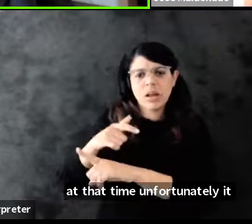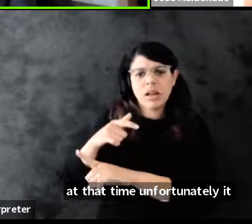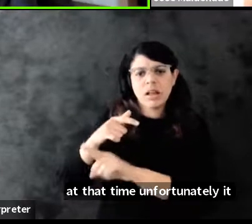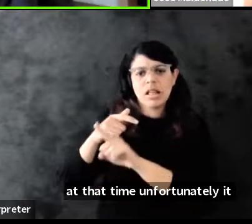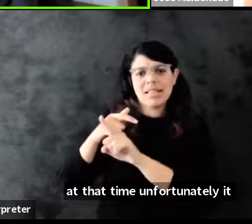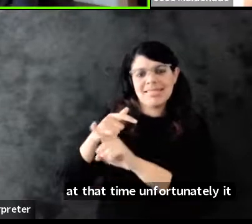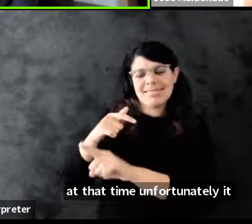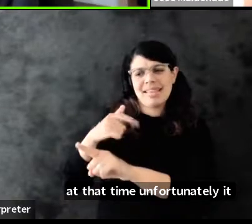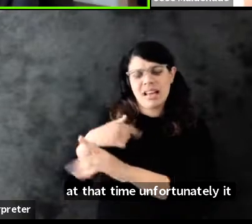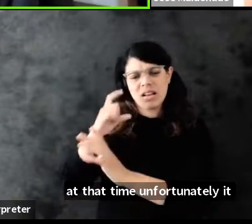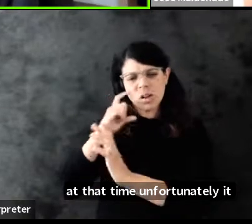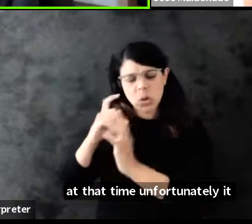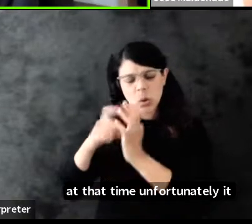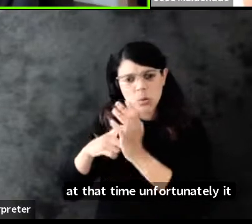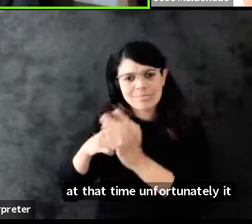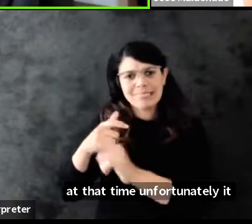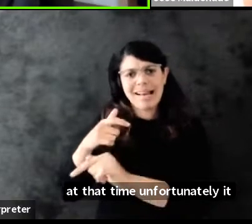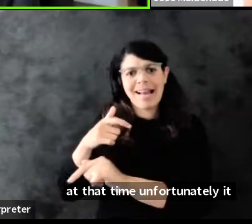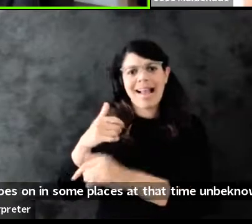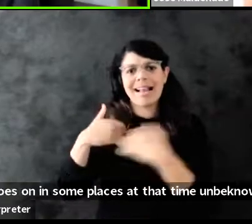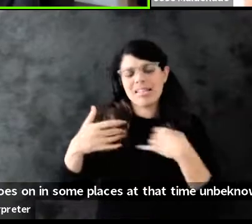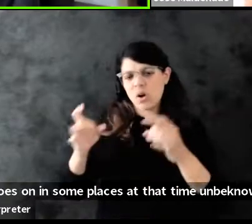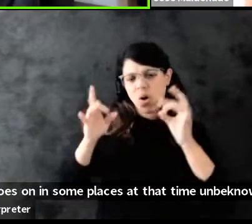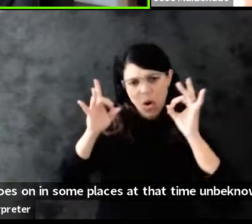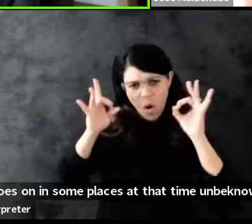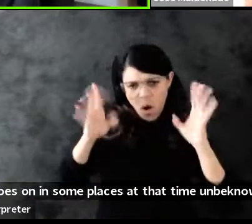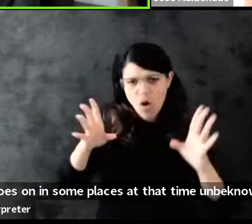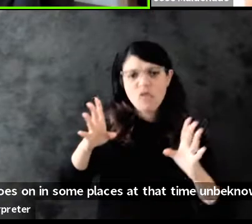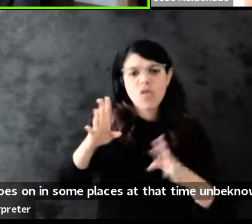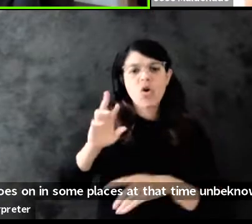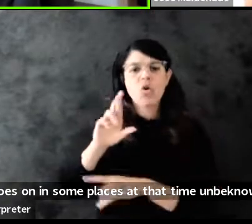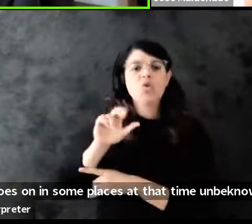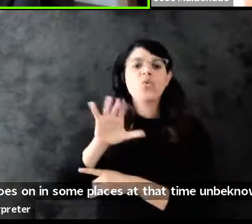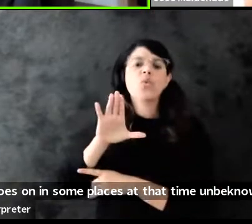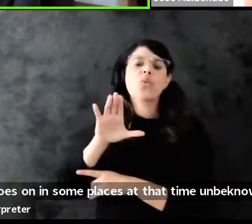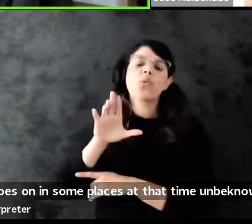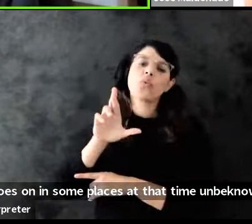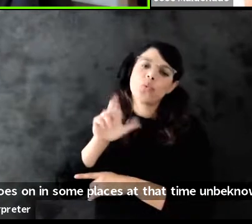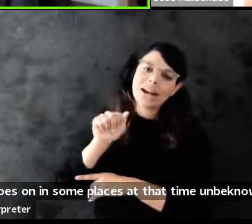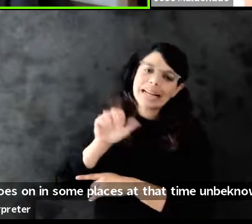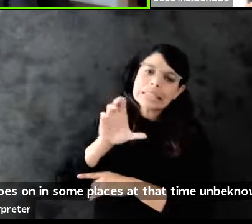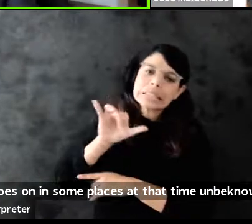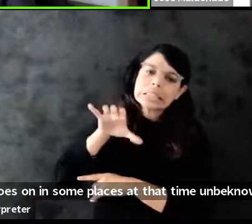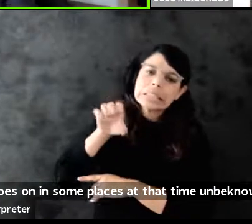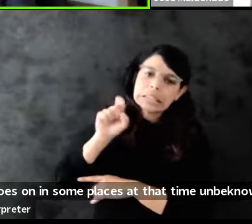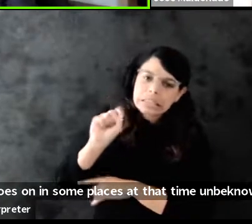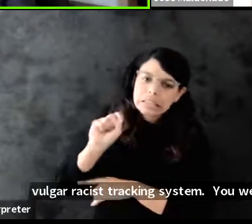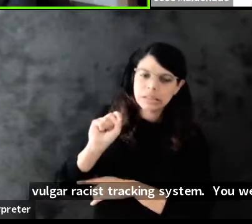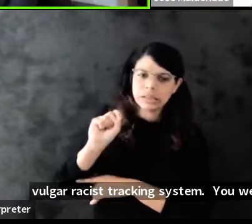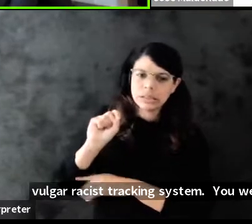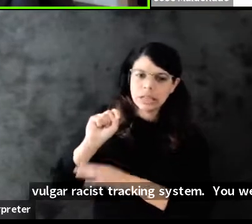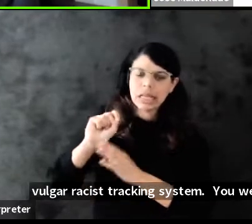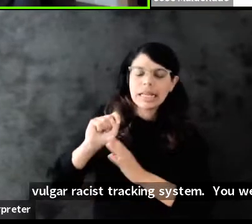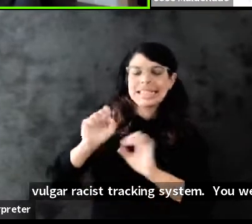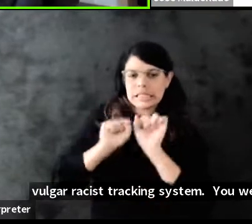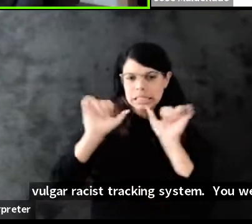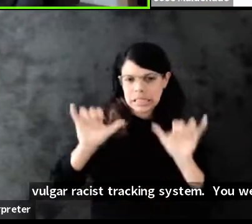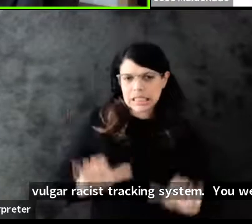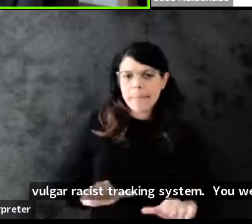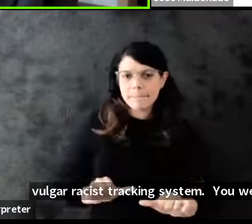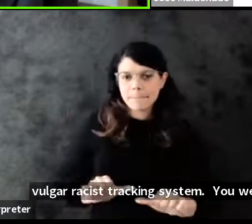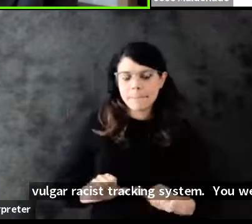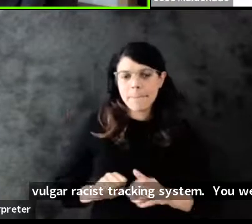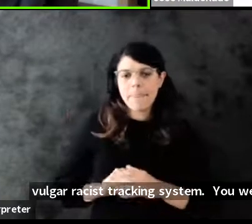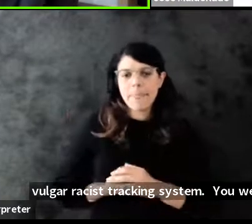system. If you were black or brown and a guy, you automatically got given a major